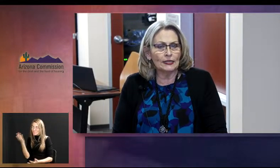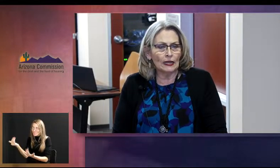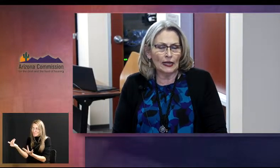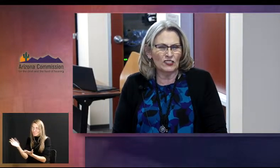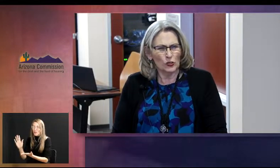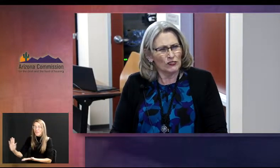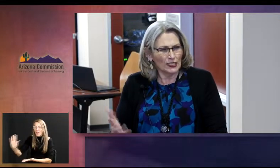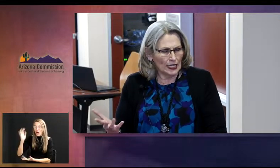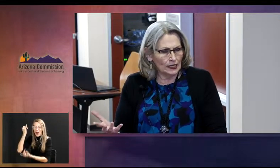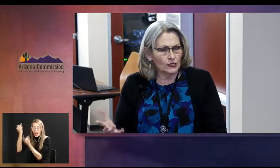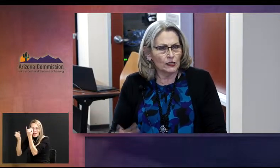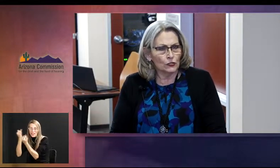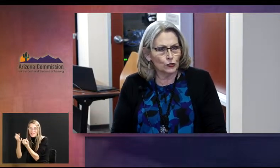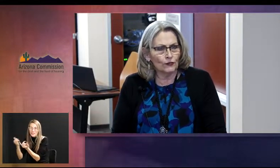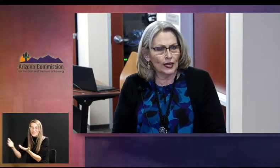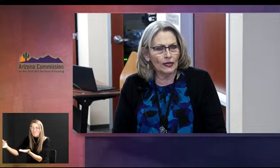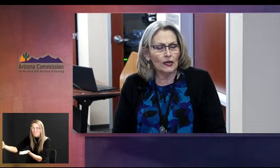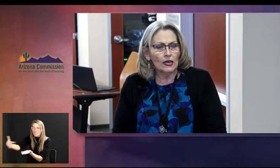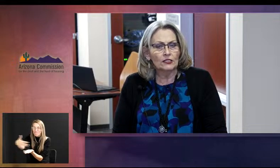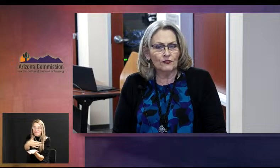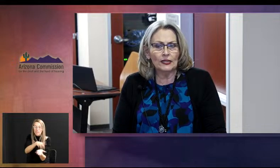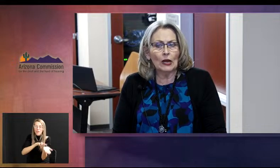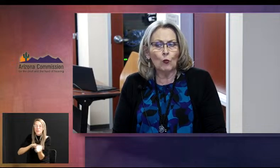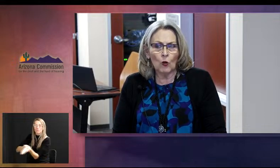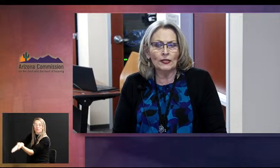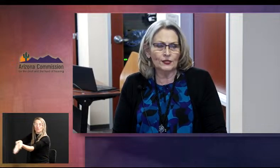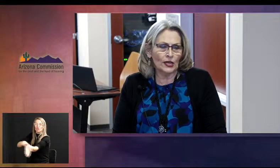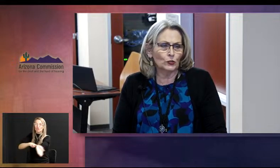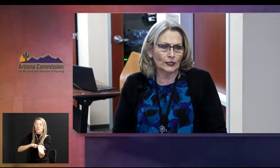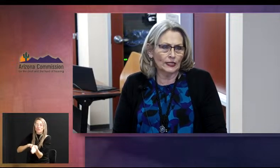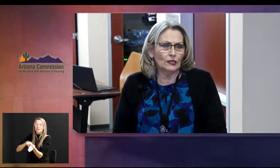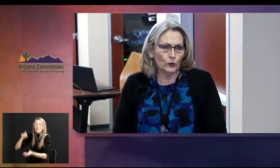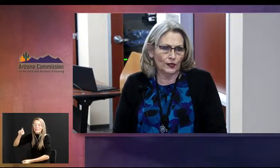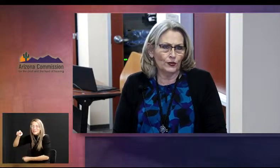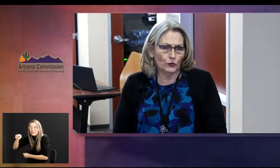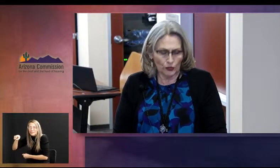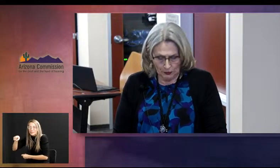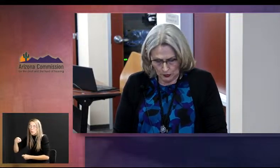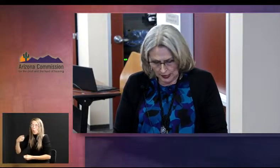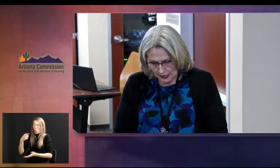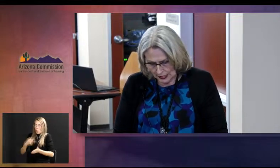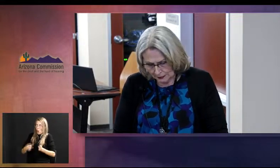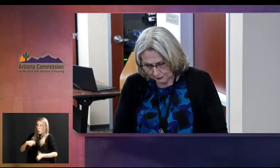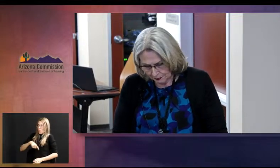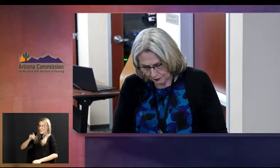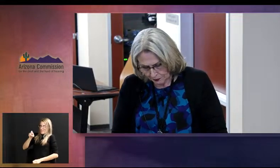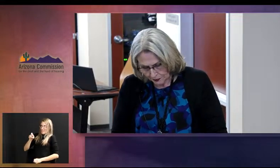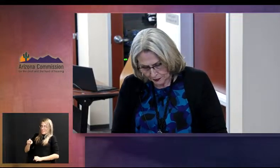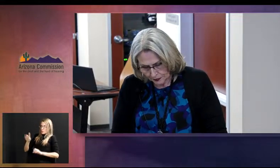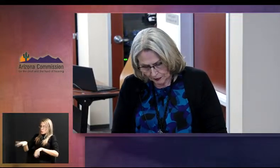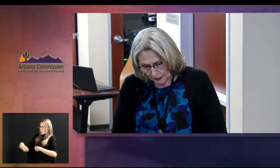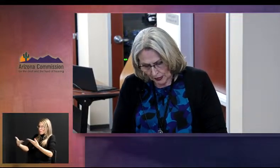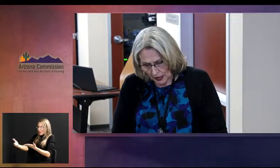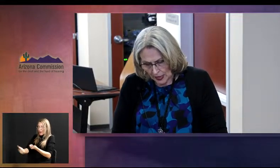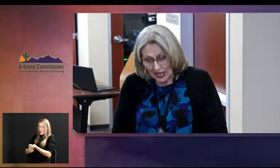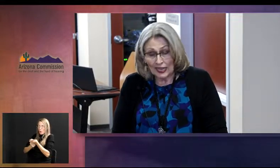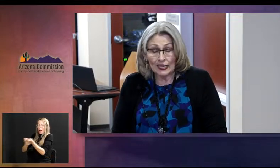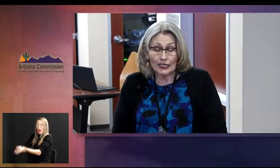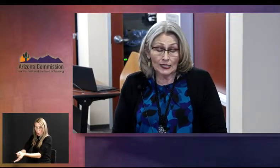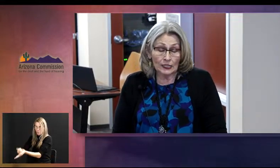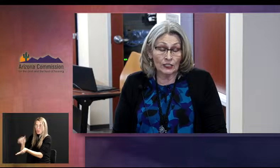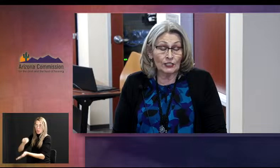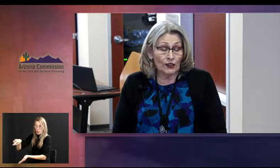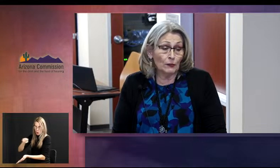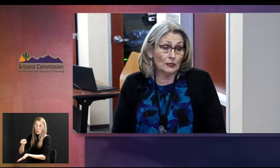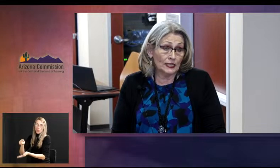information and sort of a needs survey to find out what is actually needed within those communities. I'd